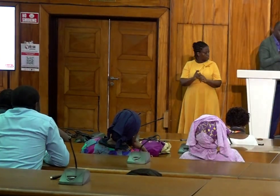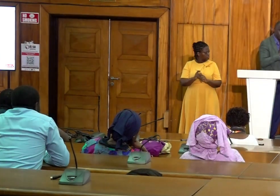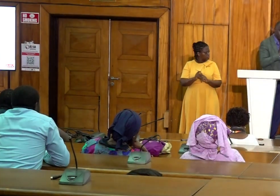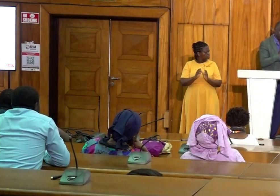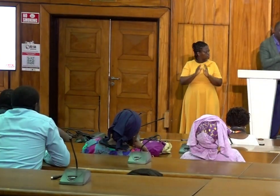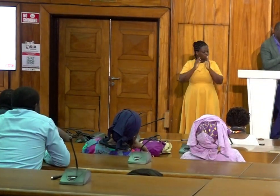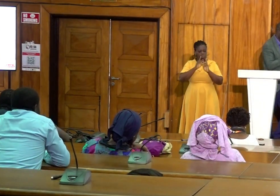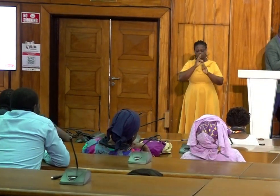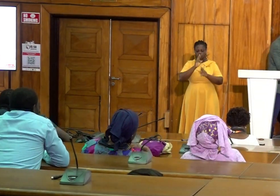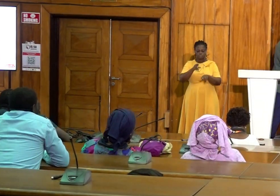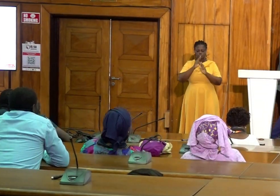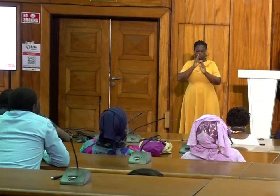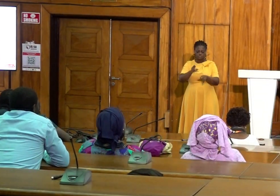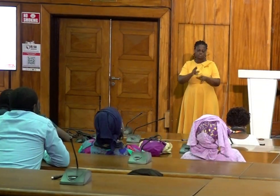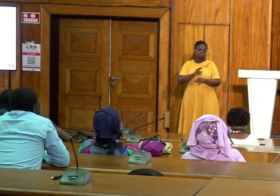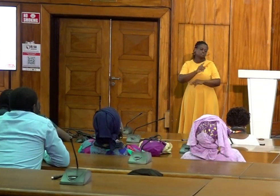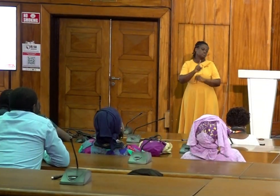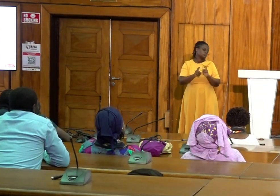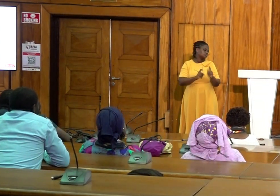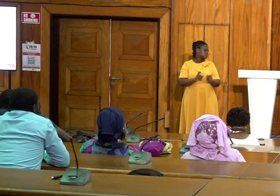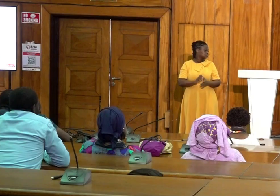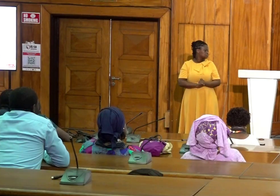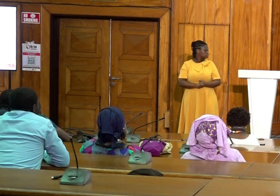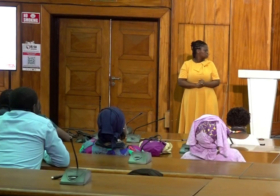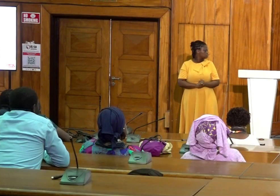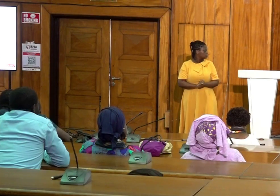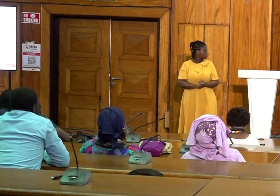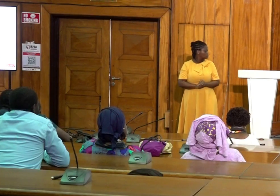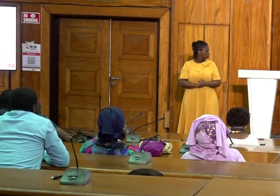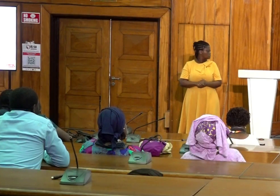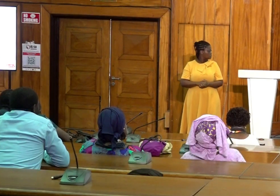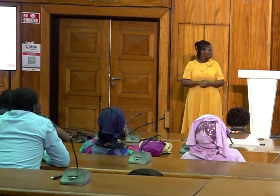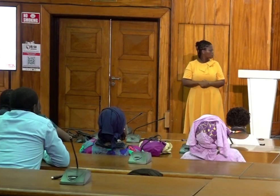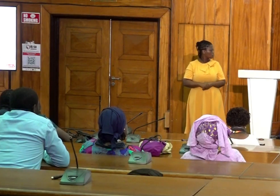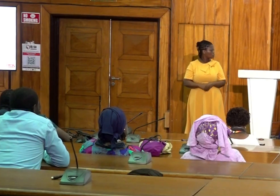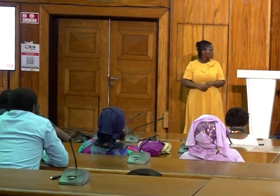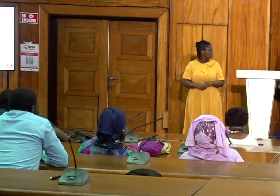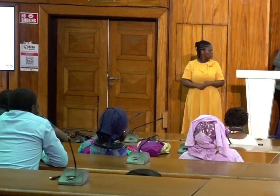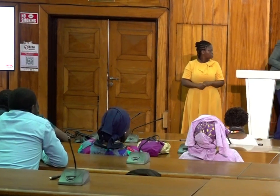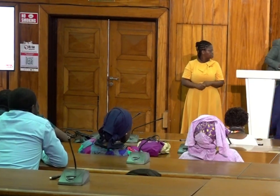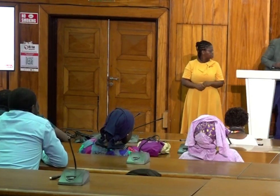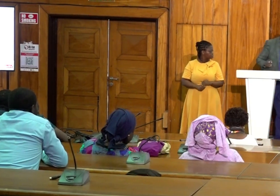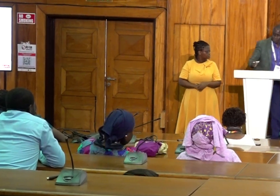and then people can ask more. Sandra there.